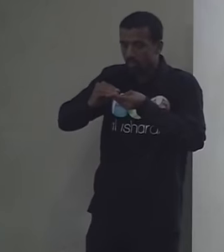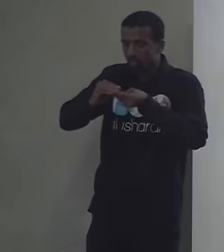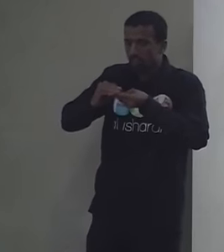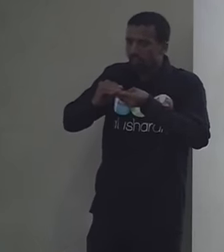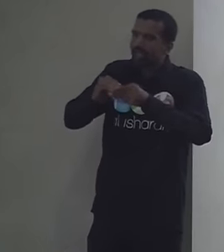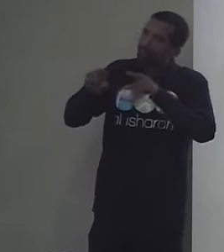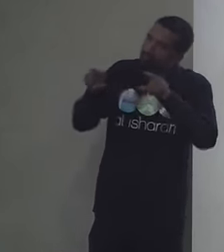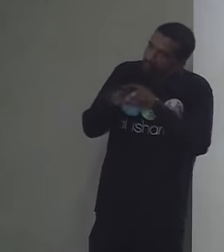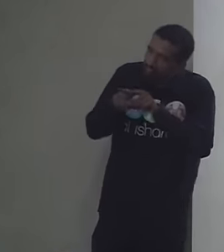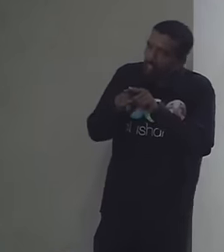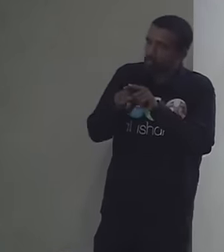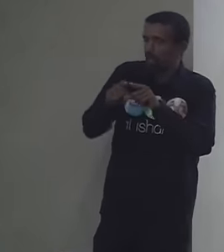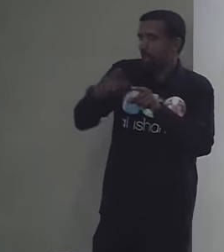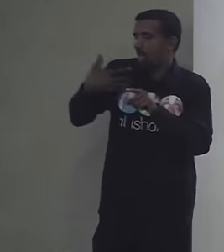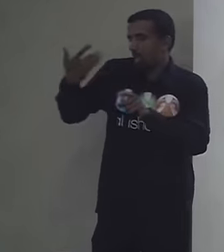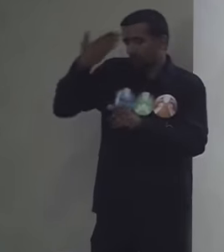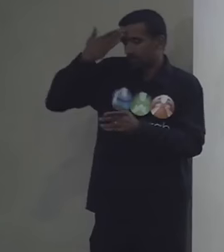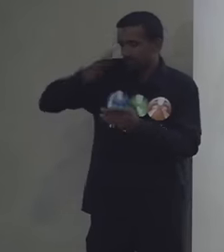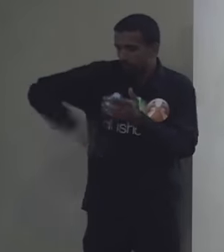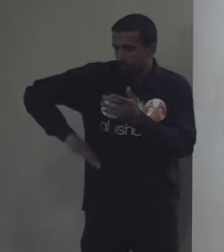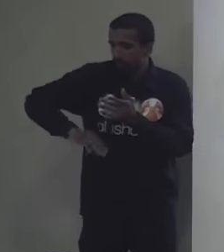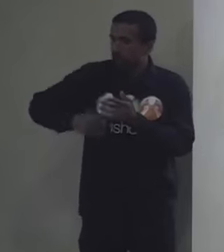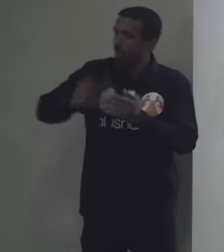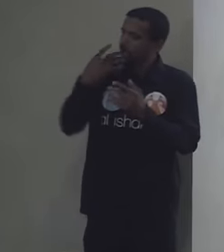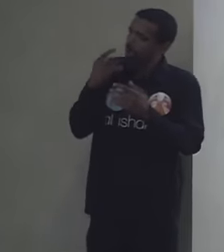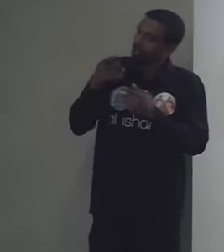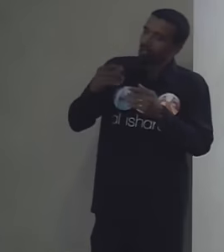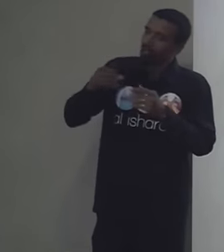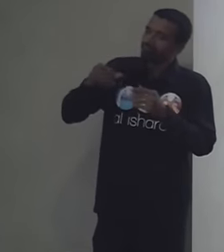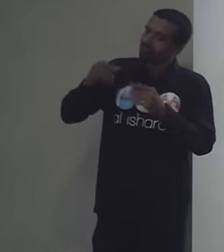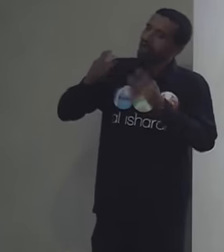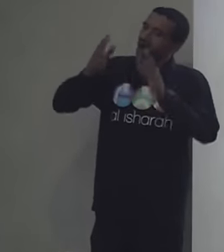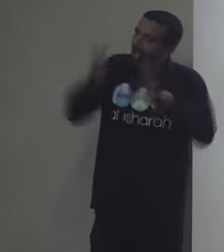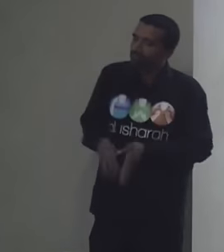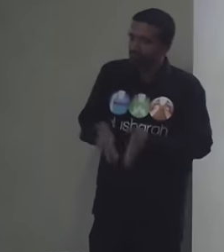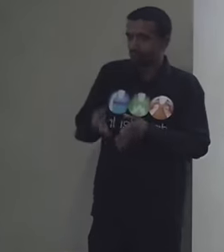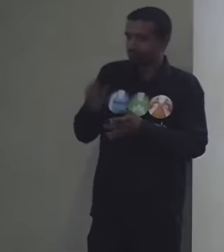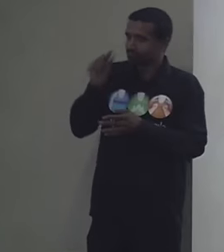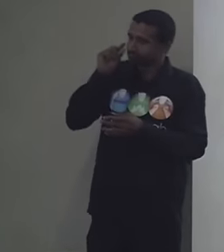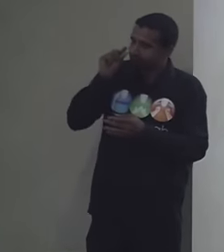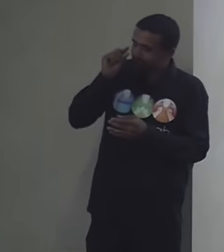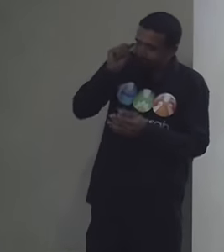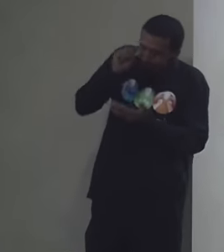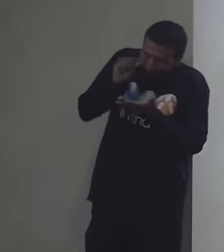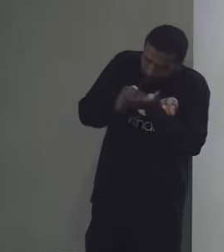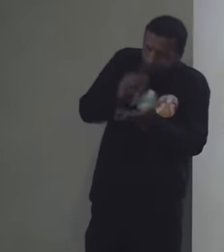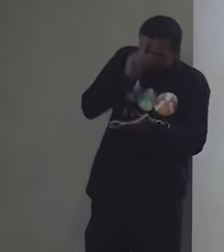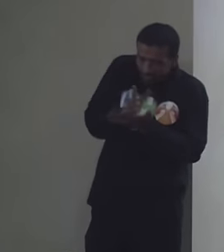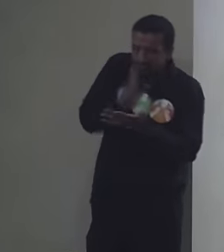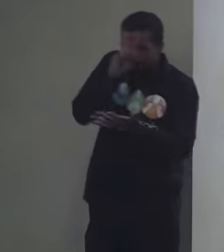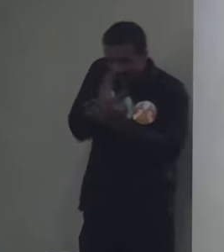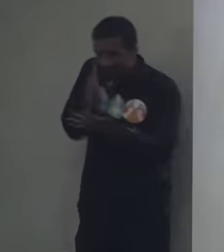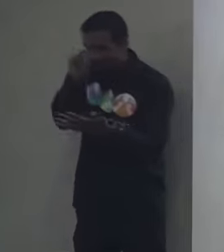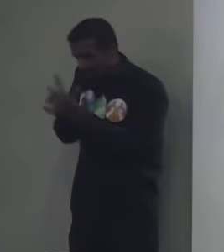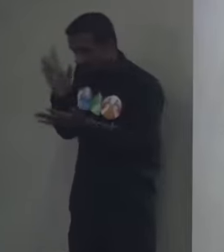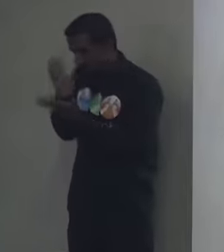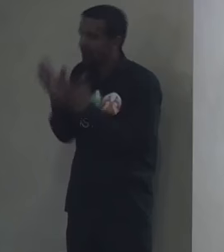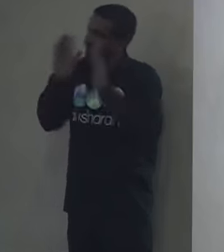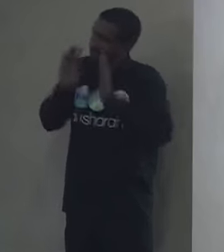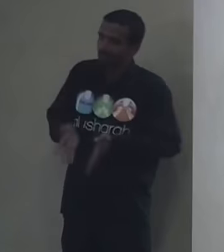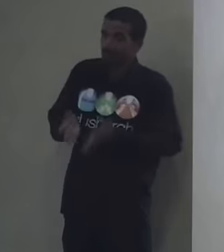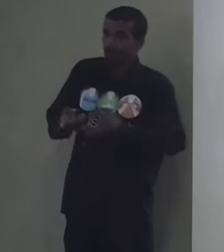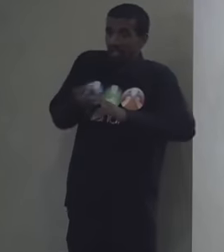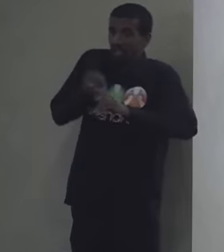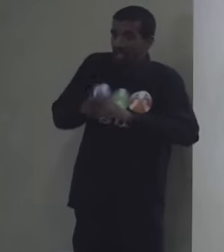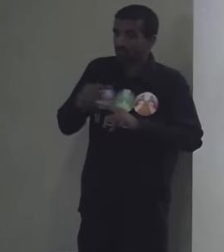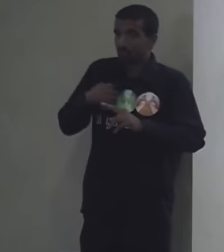arrive at everything else in life, through ilmul yaqeen. Actually, if the only way you'll be convinced is by seeing, if that